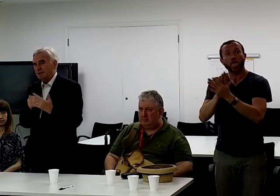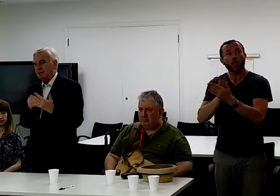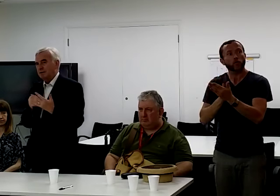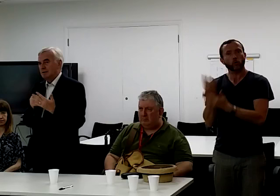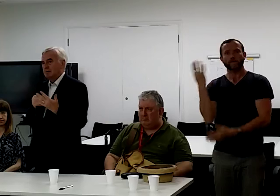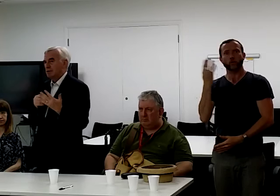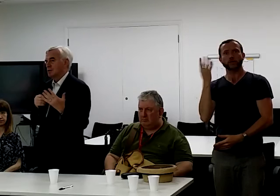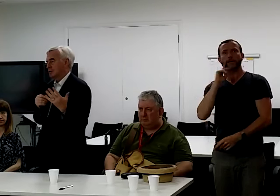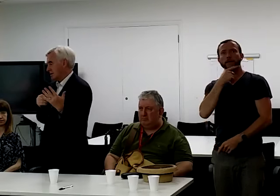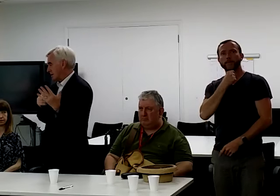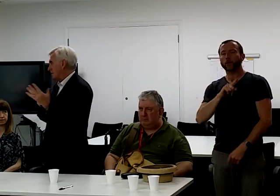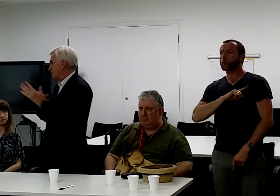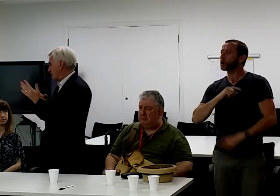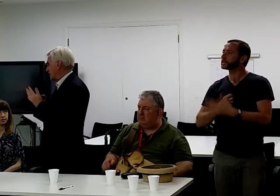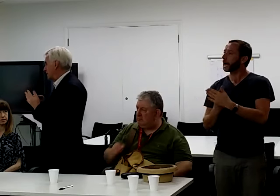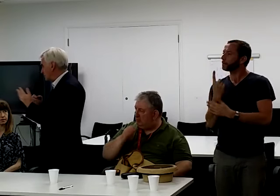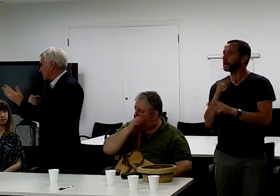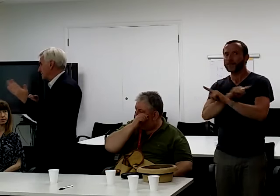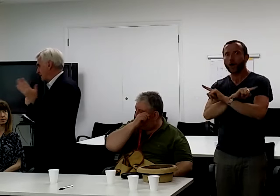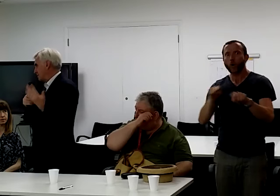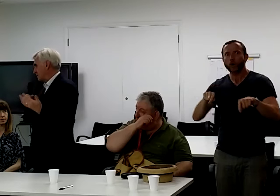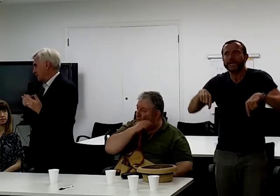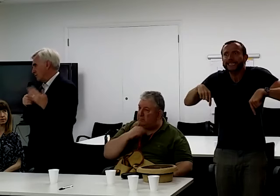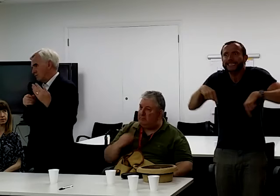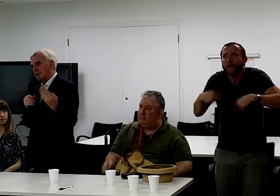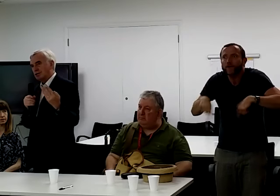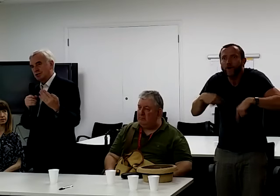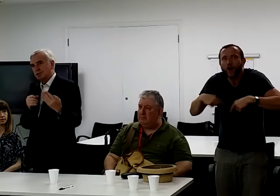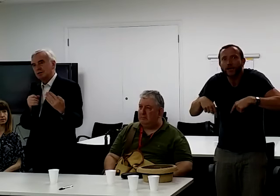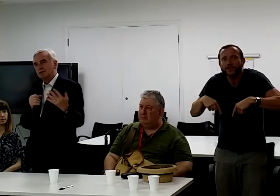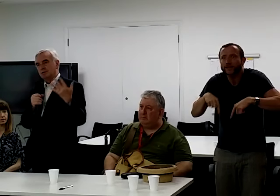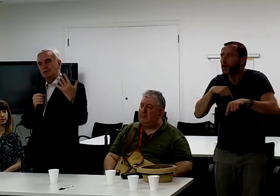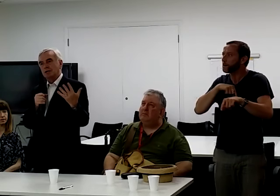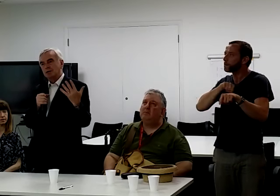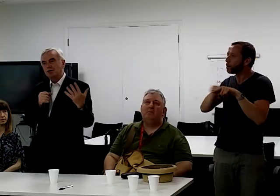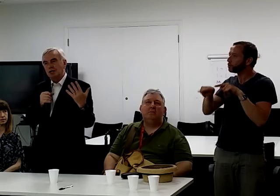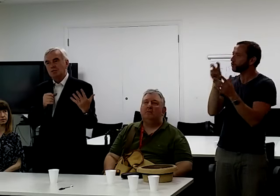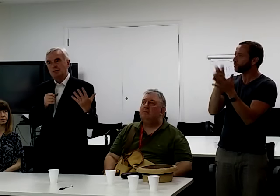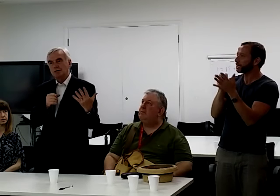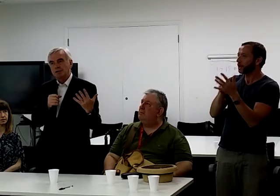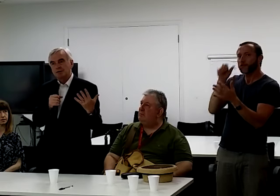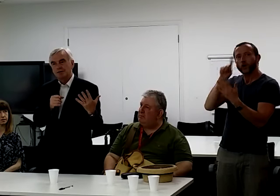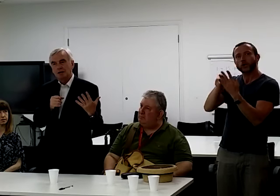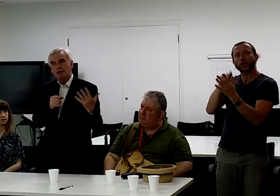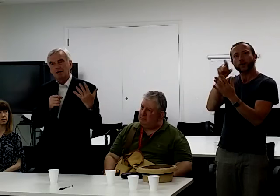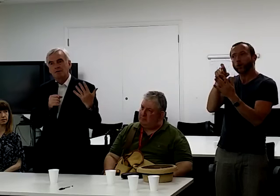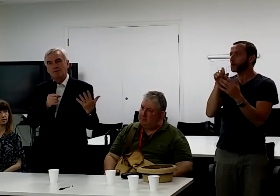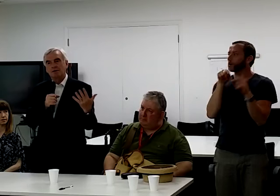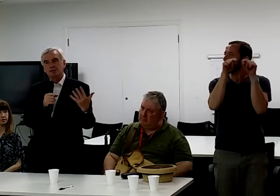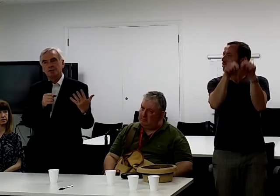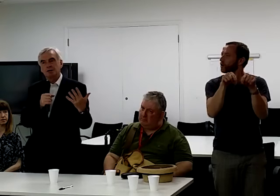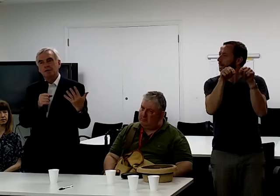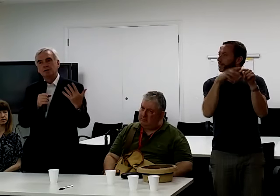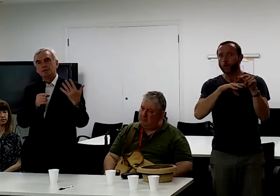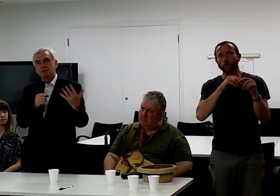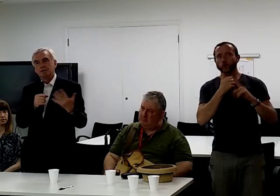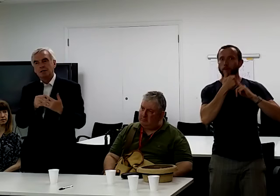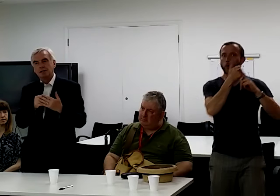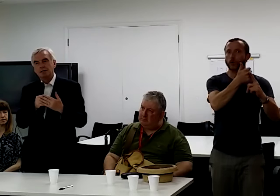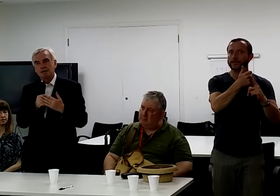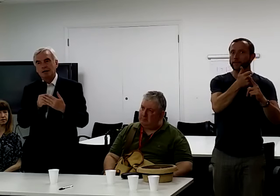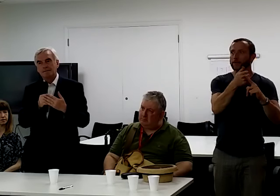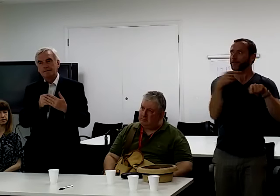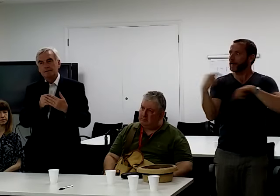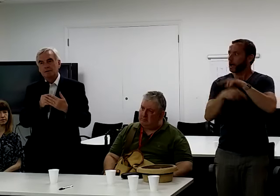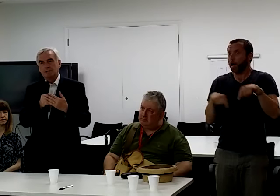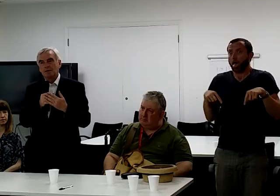is that happening? Because they're terrified that most of those people registered when they knew Jeremy was under threat and they would vote to Jeremy to